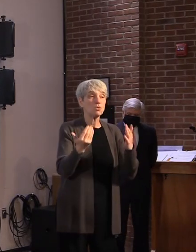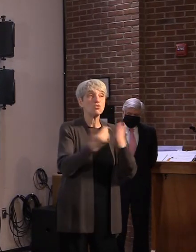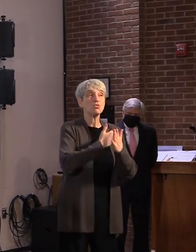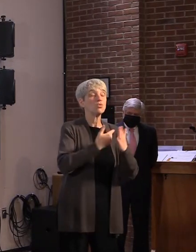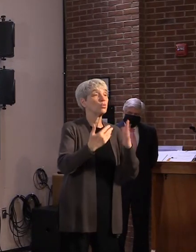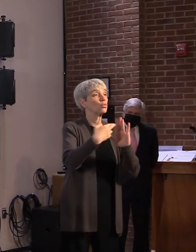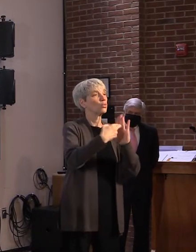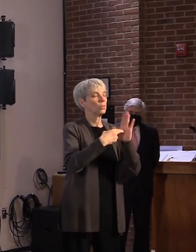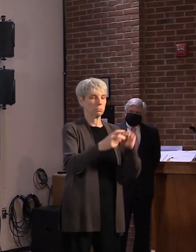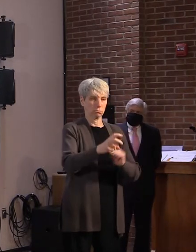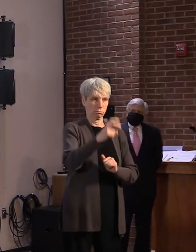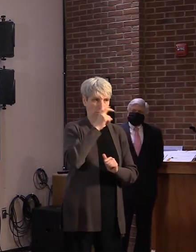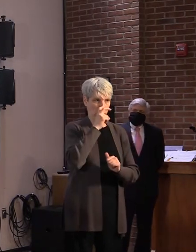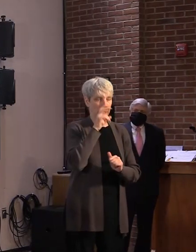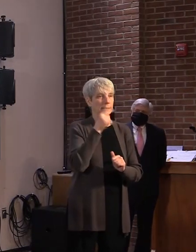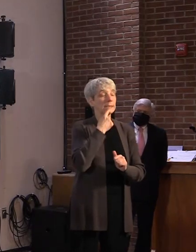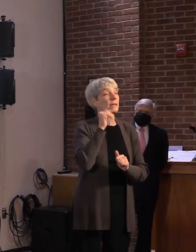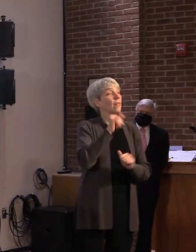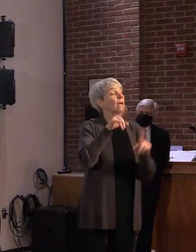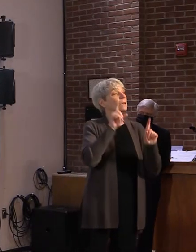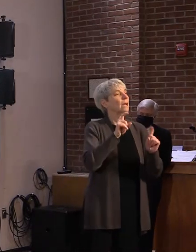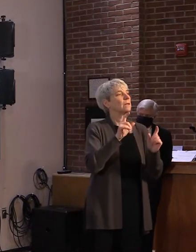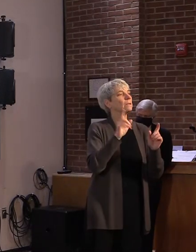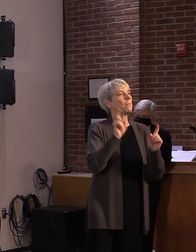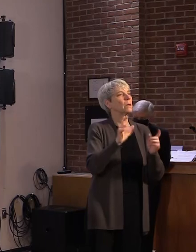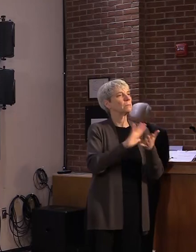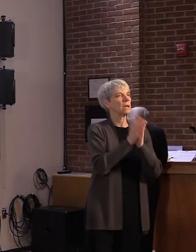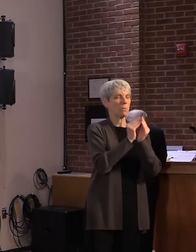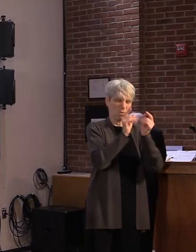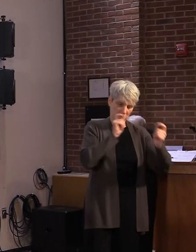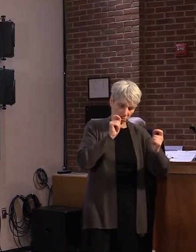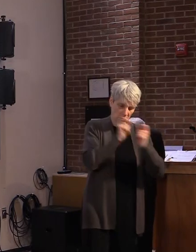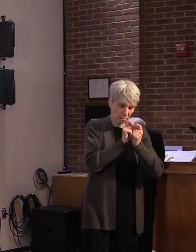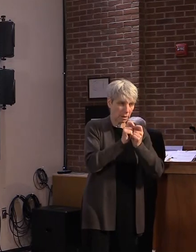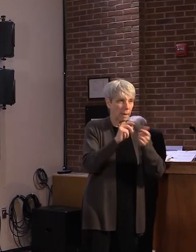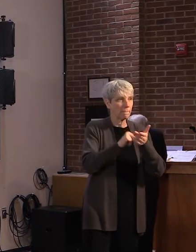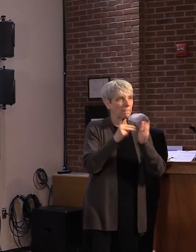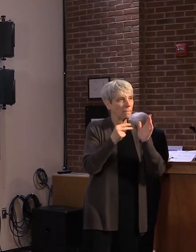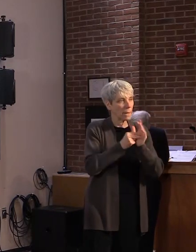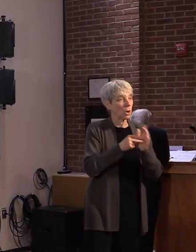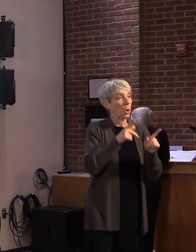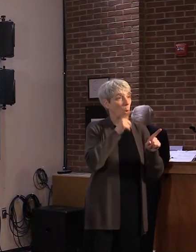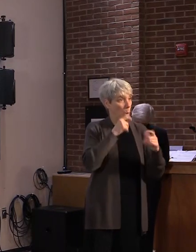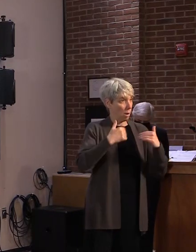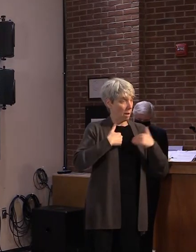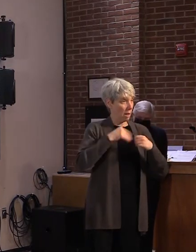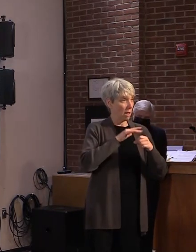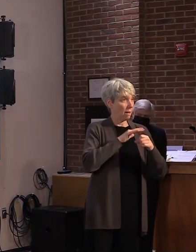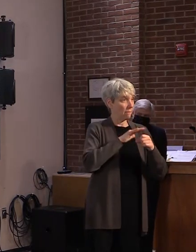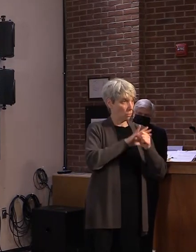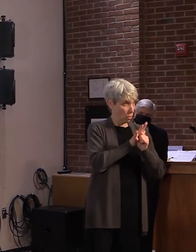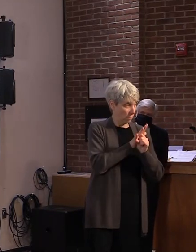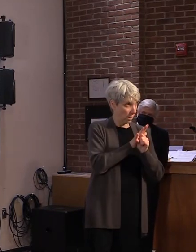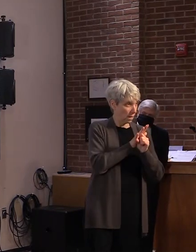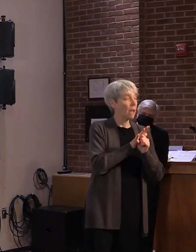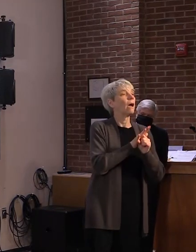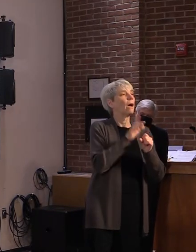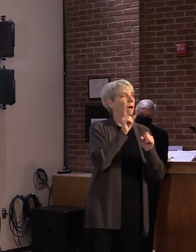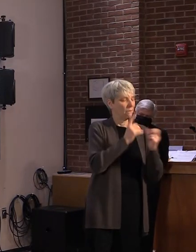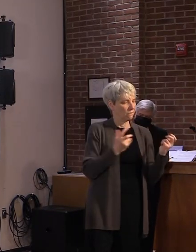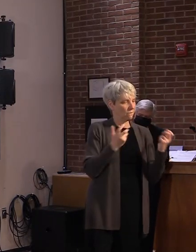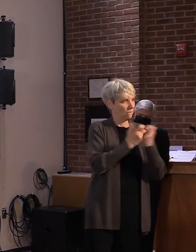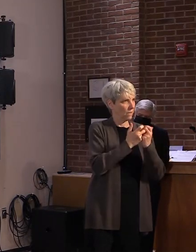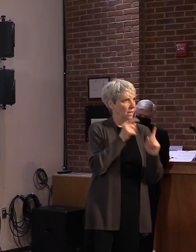remember, sensitivity is the ability of a test to correctly identify those with a disease, and a